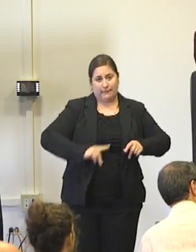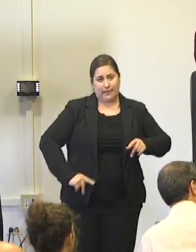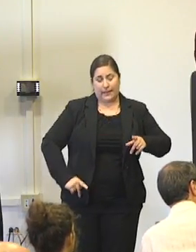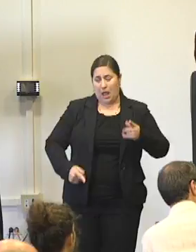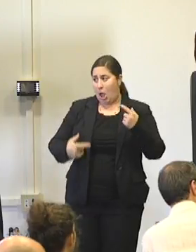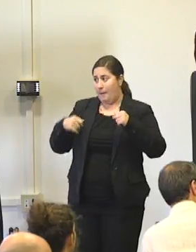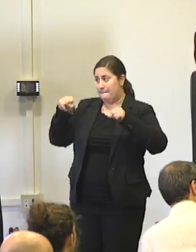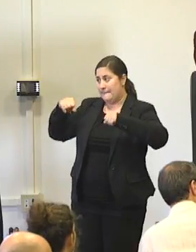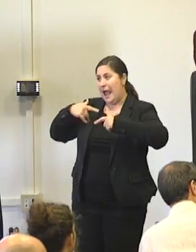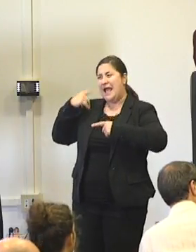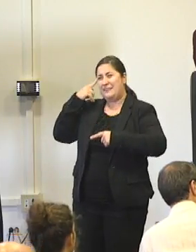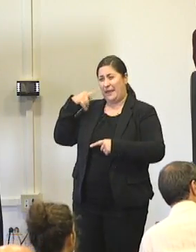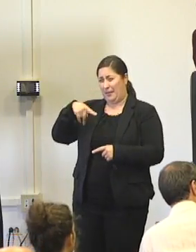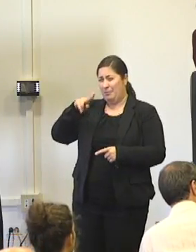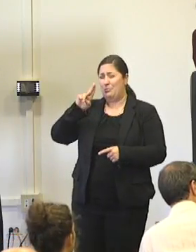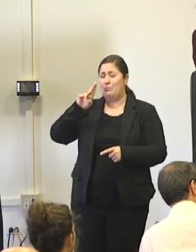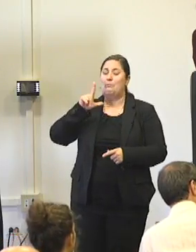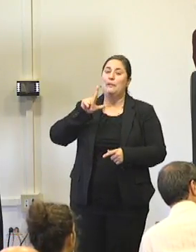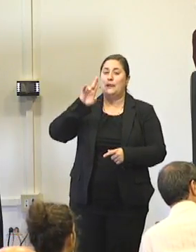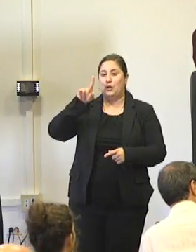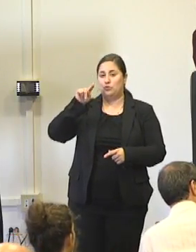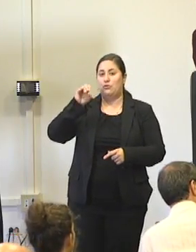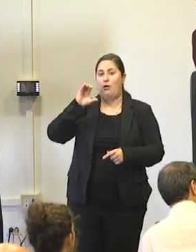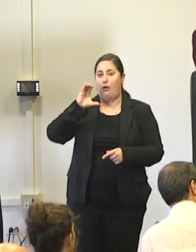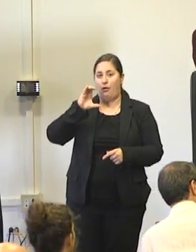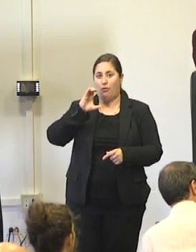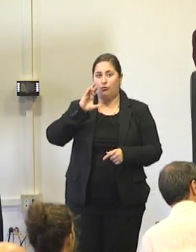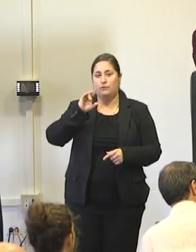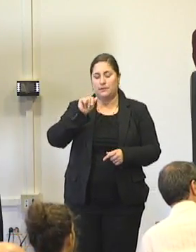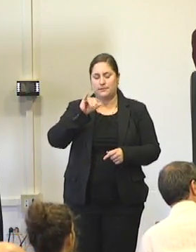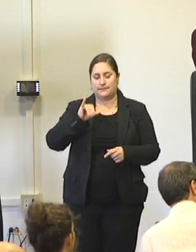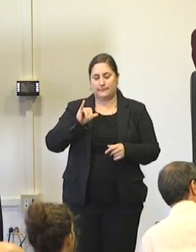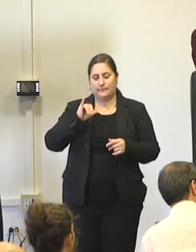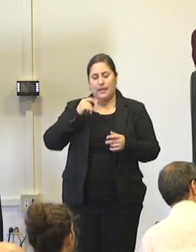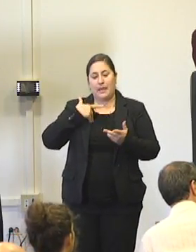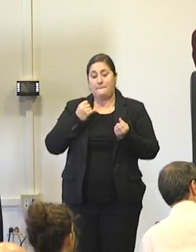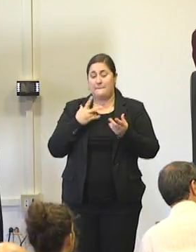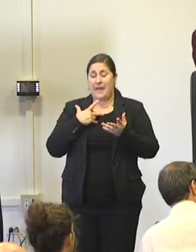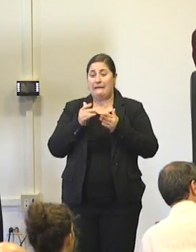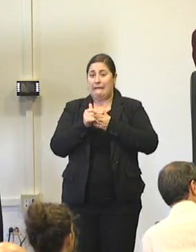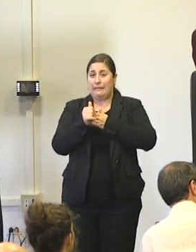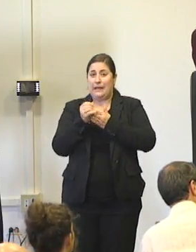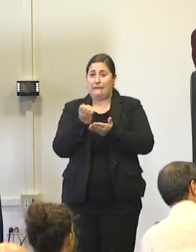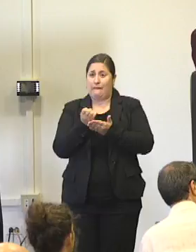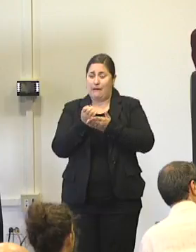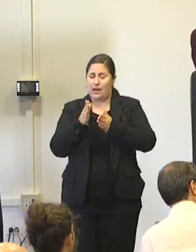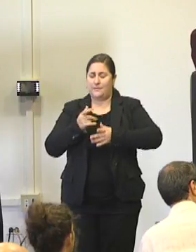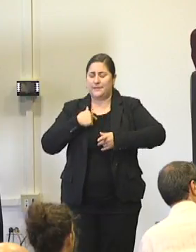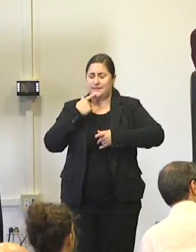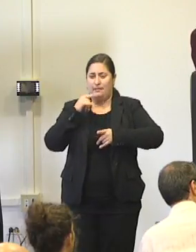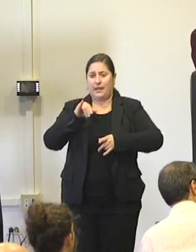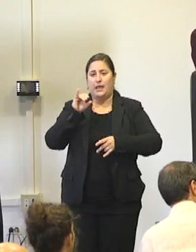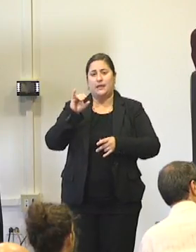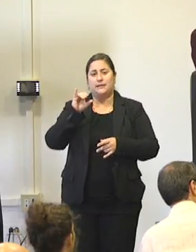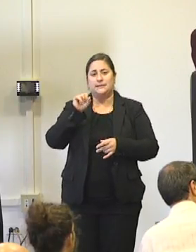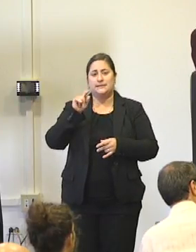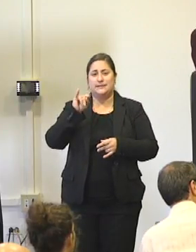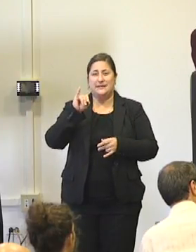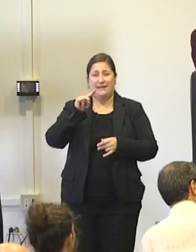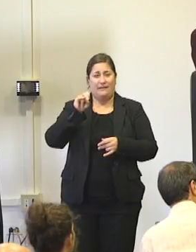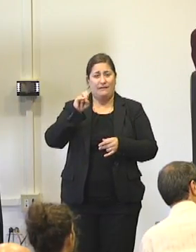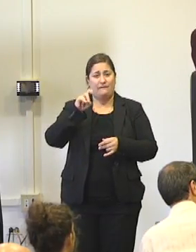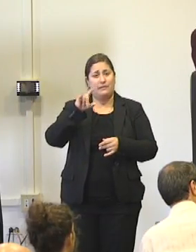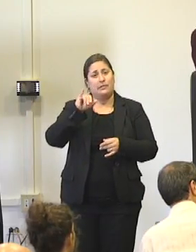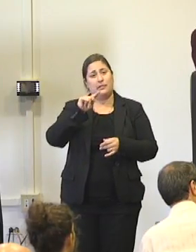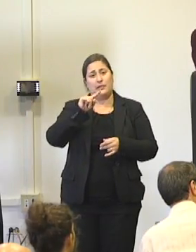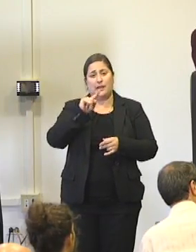that plutocracy is another word. I mean, that's not just me. I mean, that's many of our leading economists, Joseph Stiglitz, you know, Paul